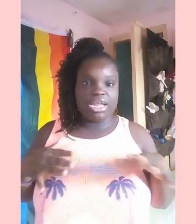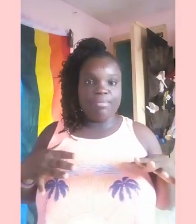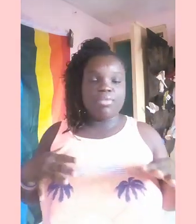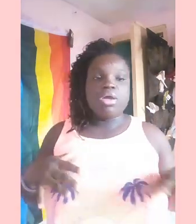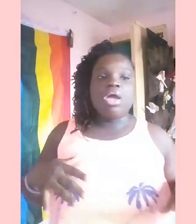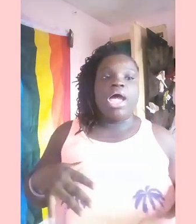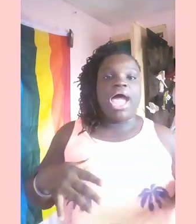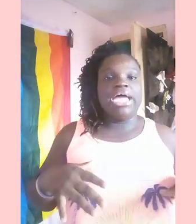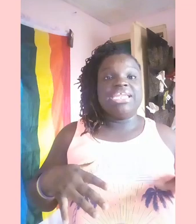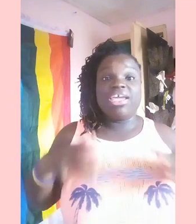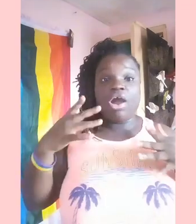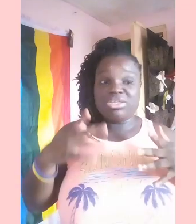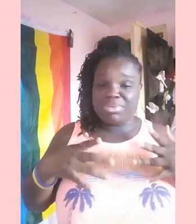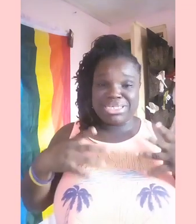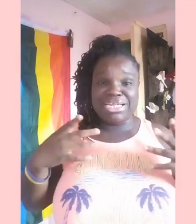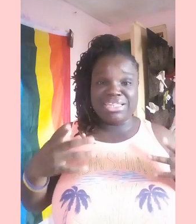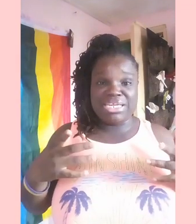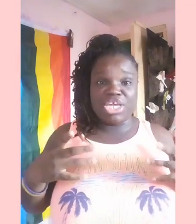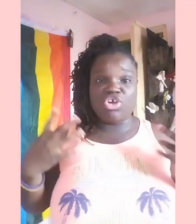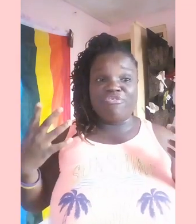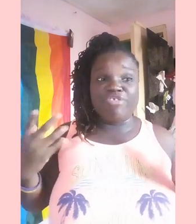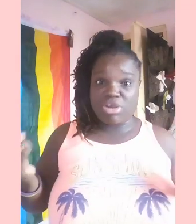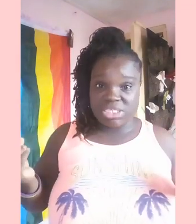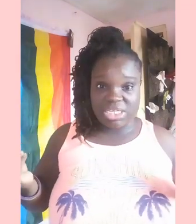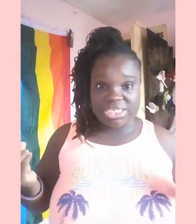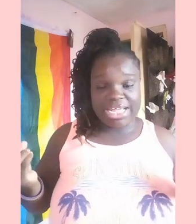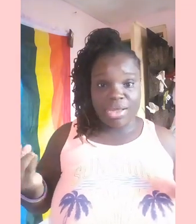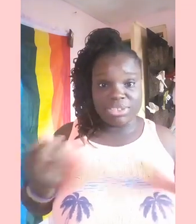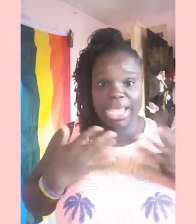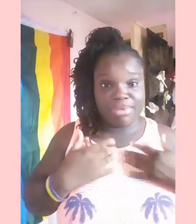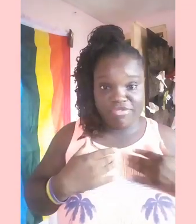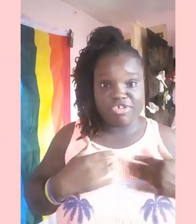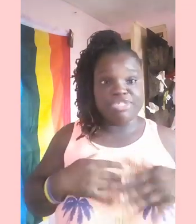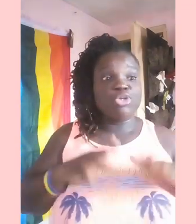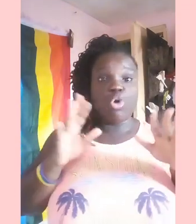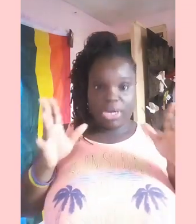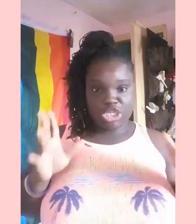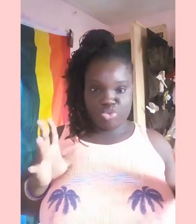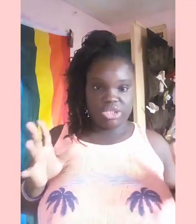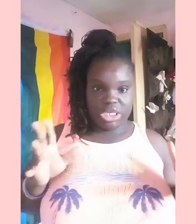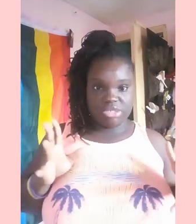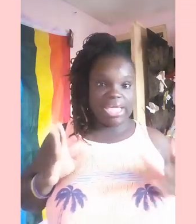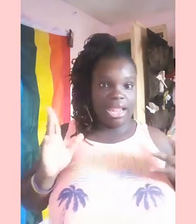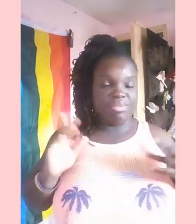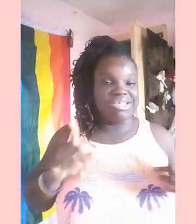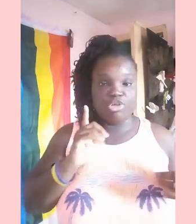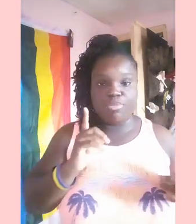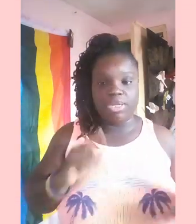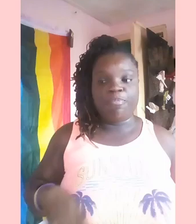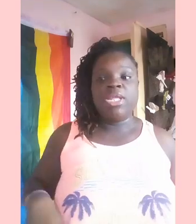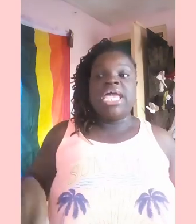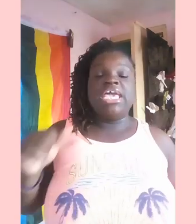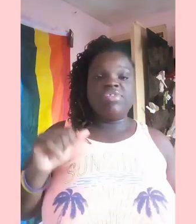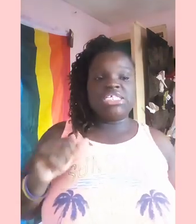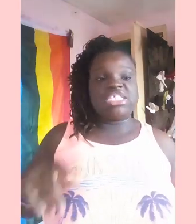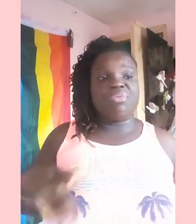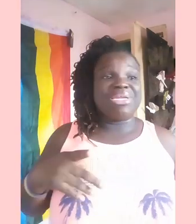them and they automatically think that you're verse in sign language. I'm not verse, but no, one and two things. I can't help myself a little bit. If it is that